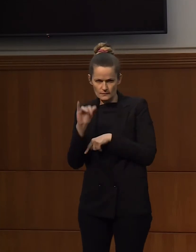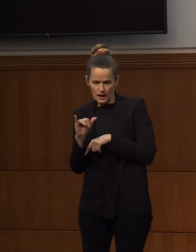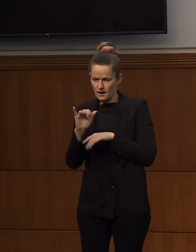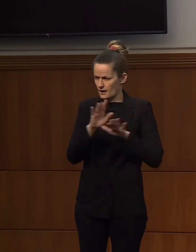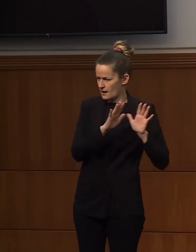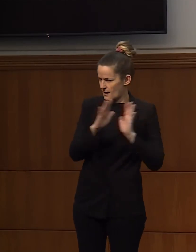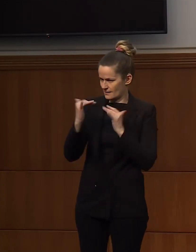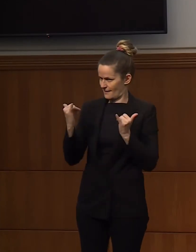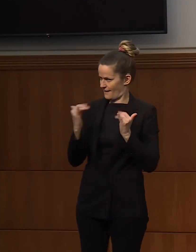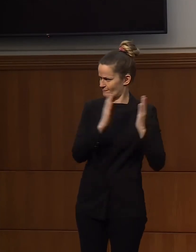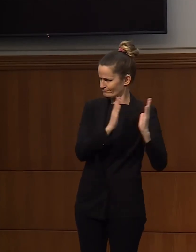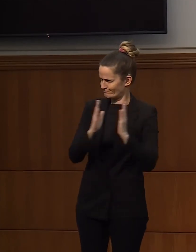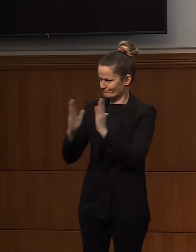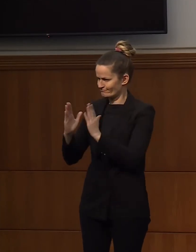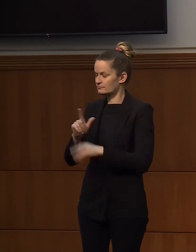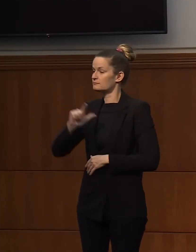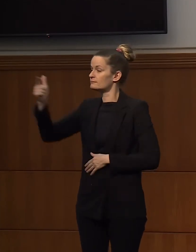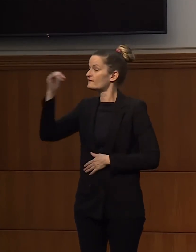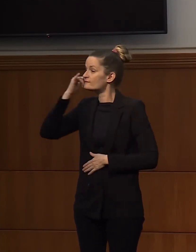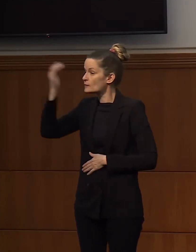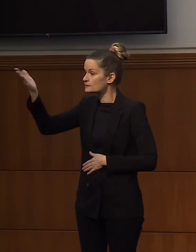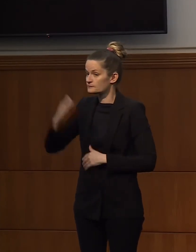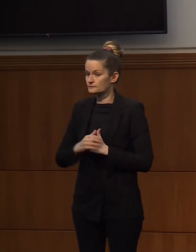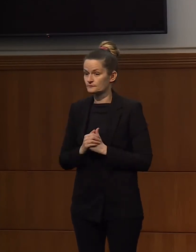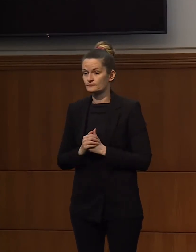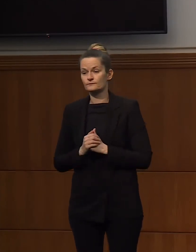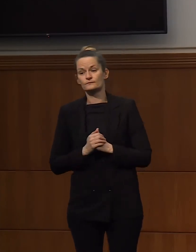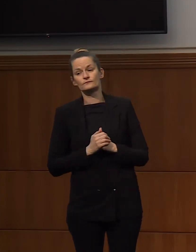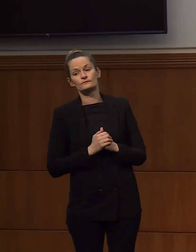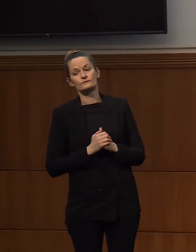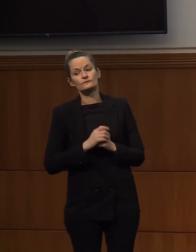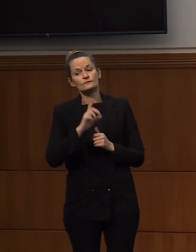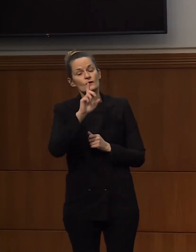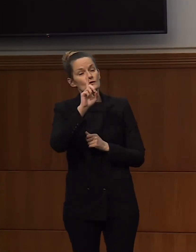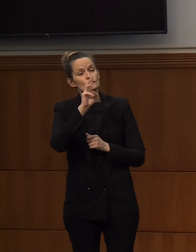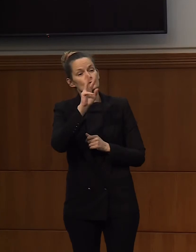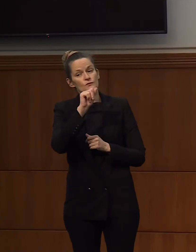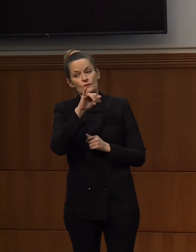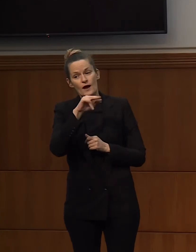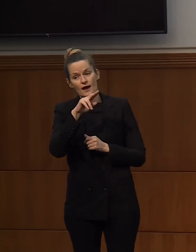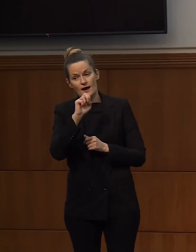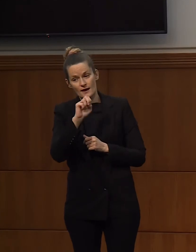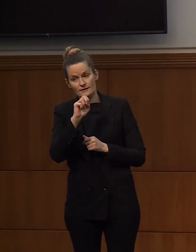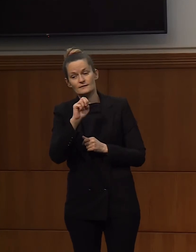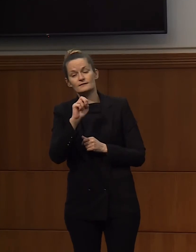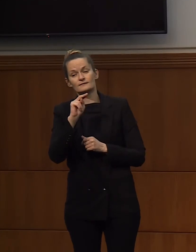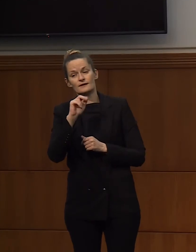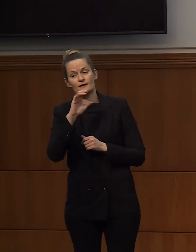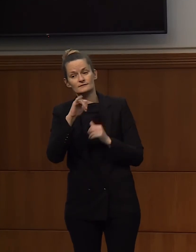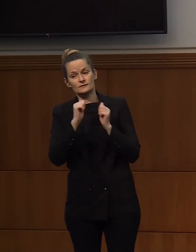Back on the phone, Dwayne Yancey with Cardinal. If you could *6 if you have a question to ask.